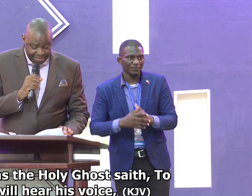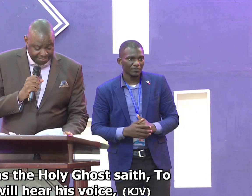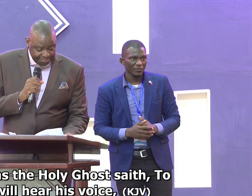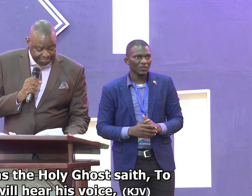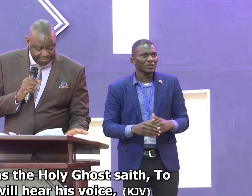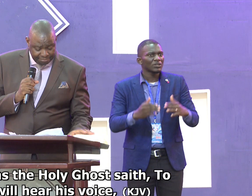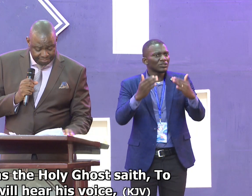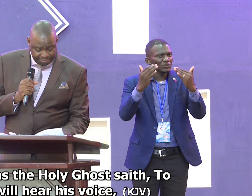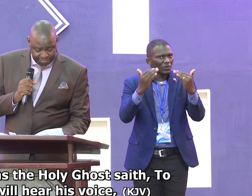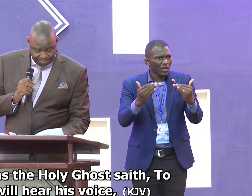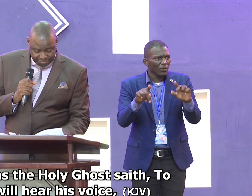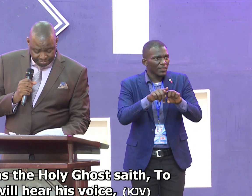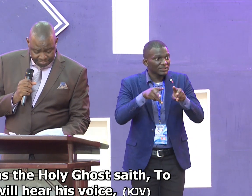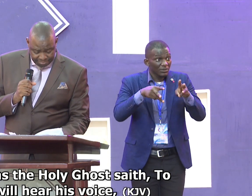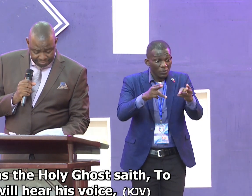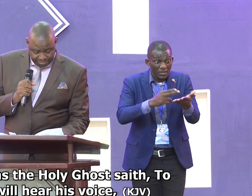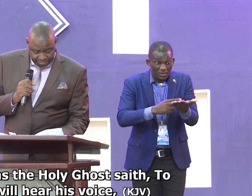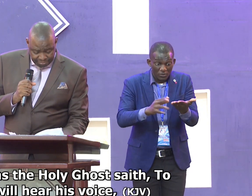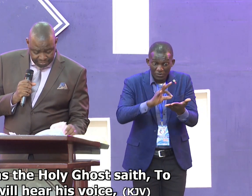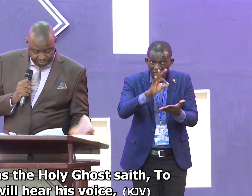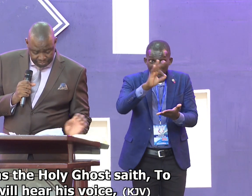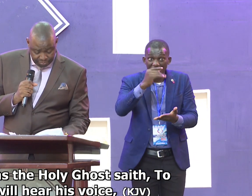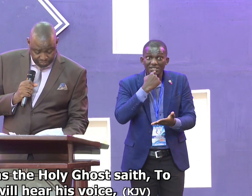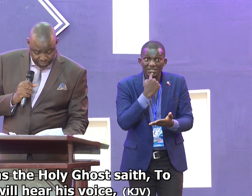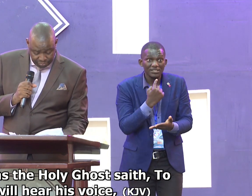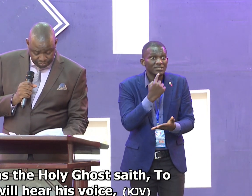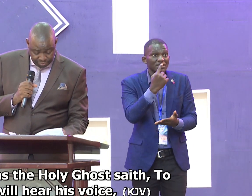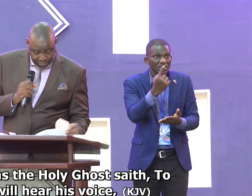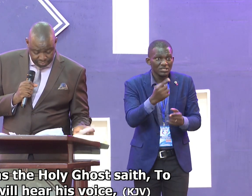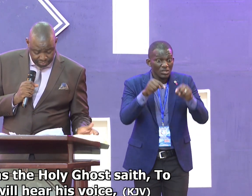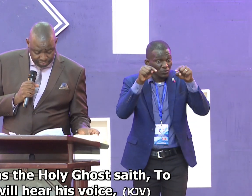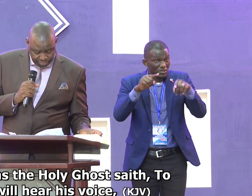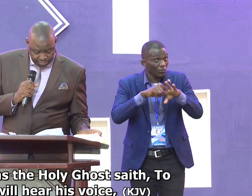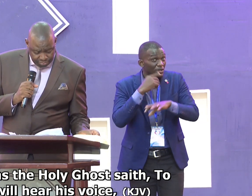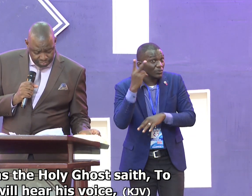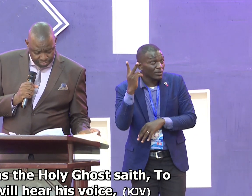Kale ng'omwoyo omutukuvu bw'ayogera nti, leero bwe muwulira eddoboozi lye,